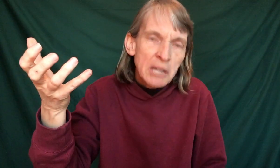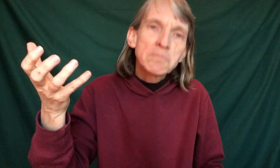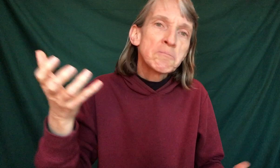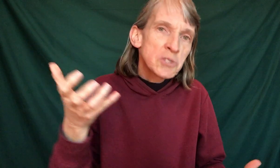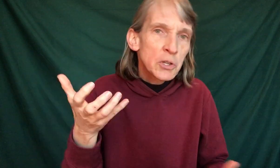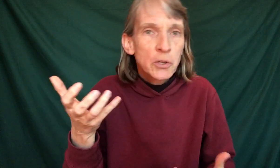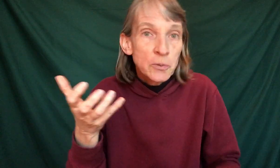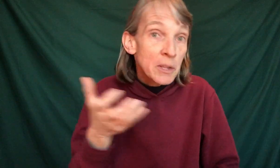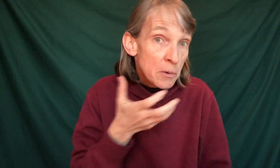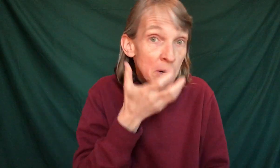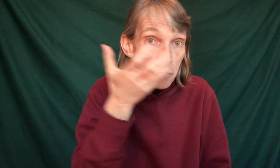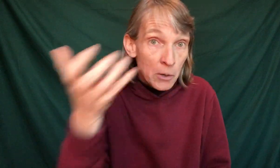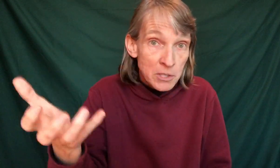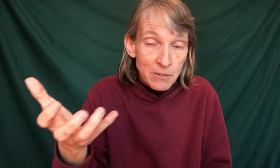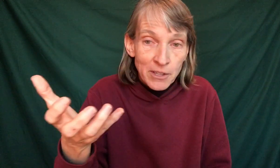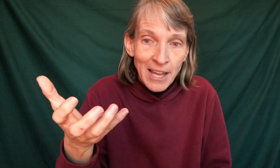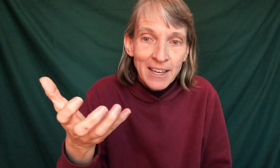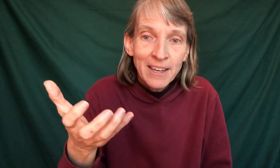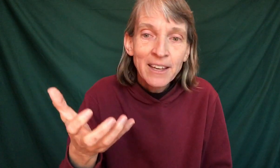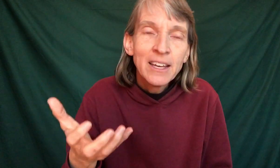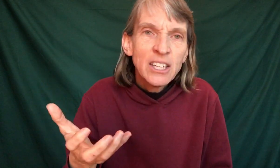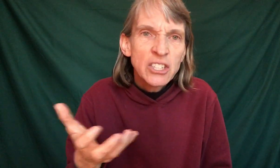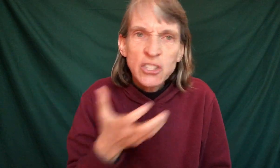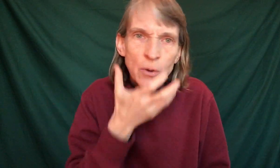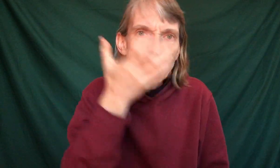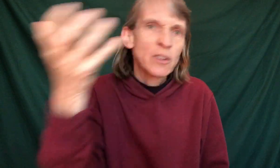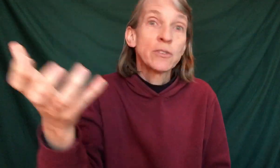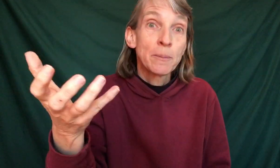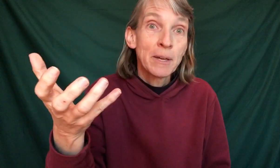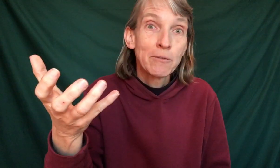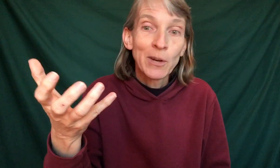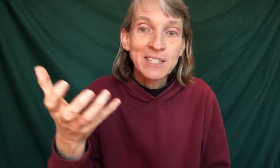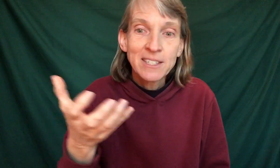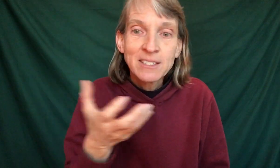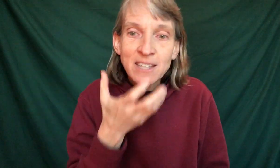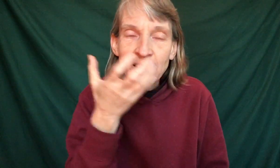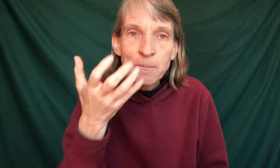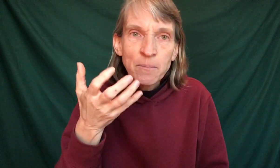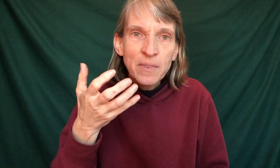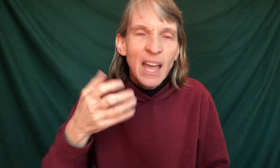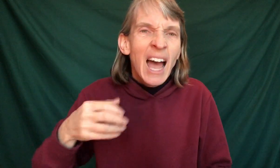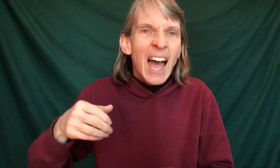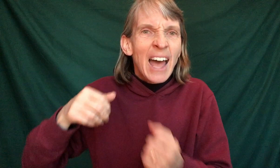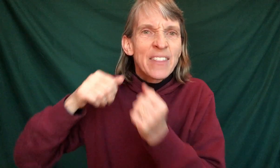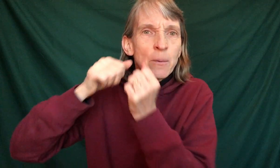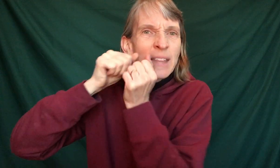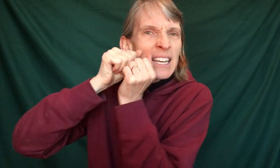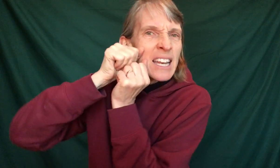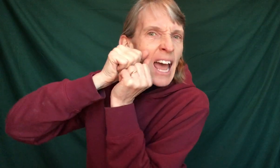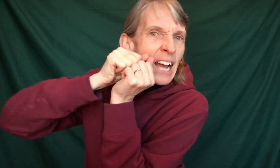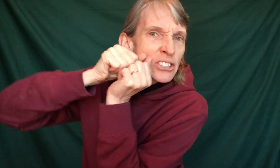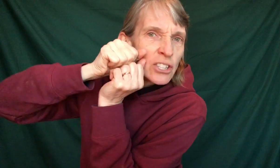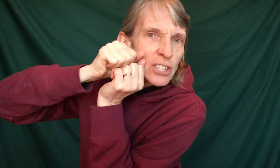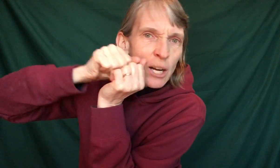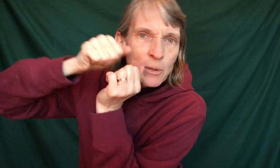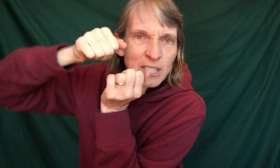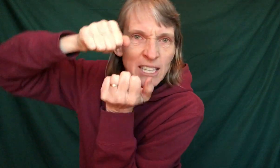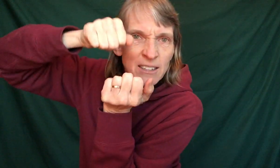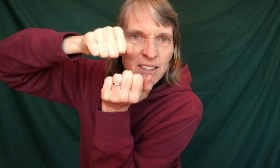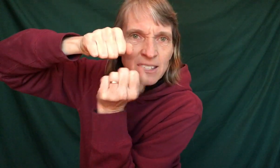shouting. So you could do either one of those if you like, to show that they're using big voices. And then when they gnash their terrible teeth, this